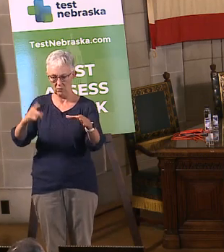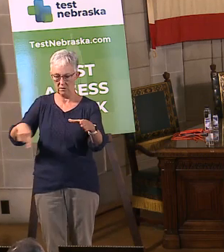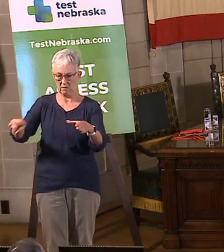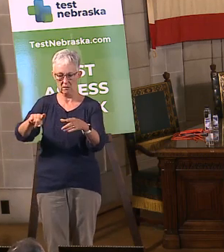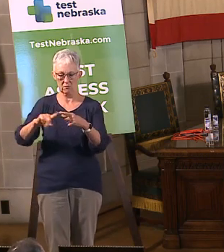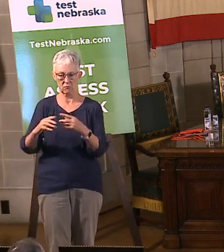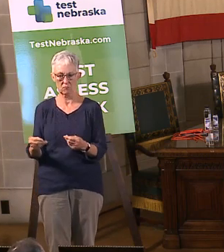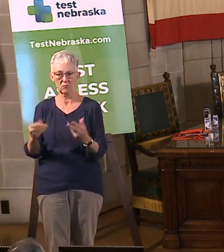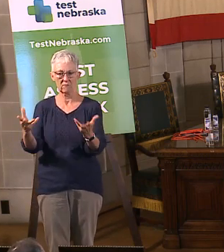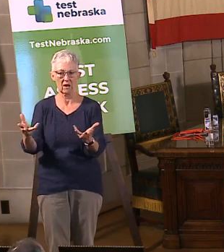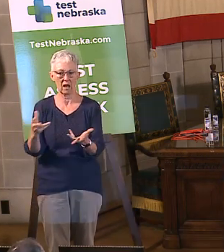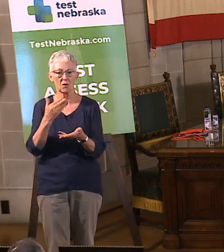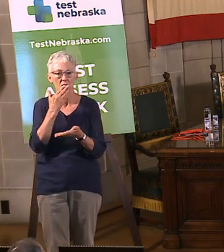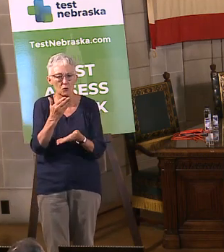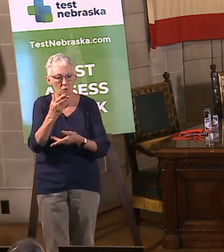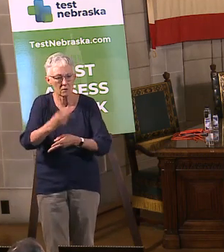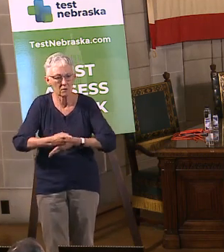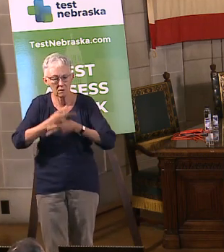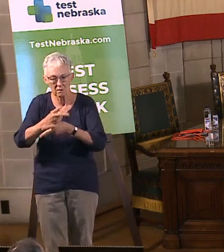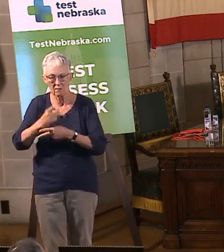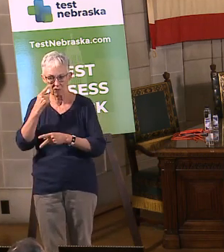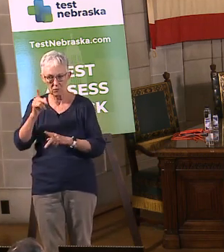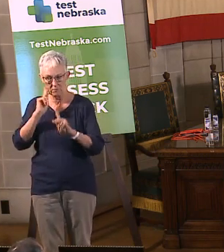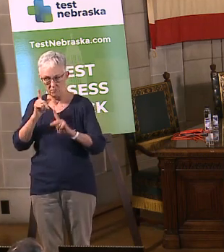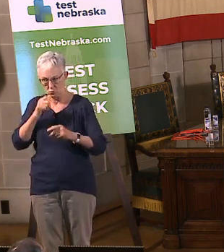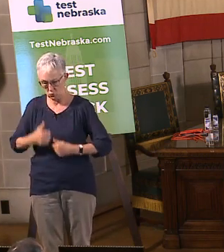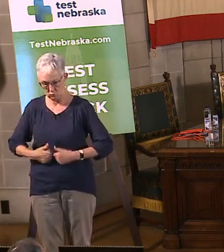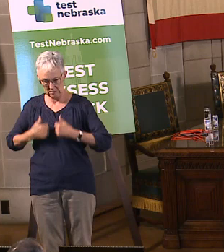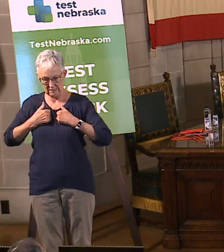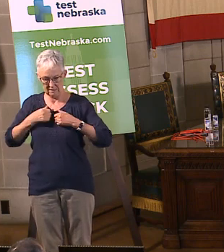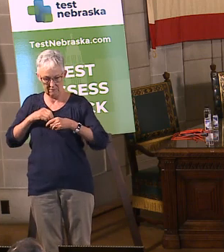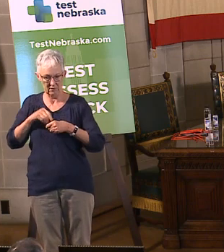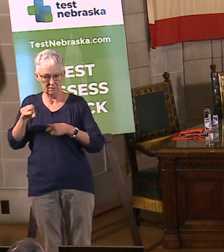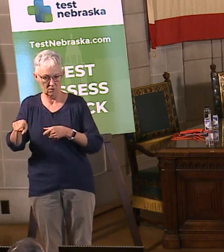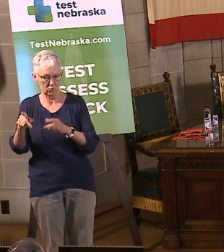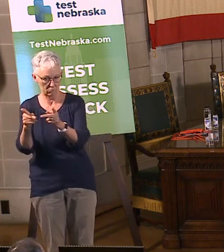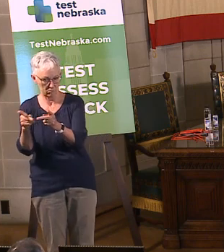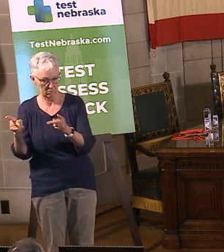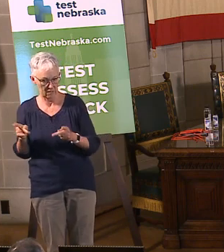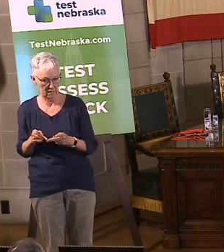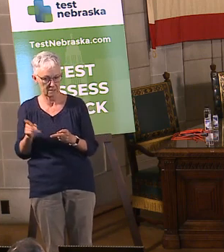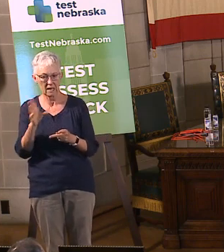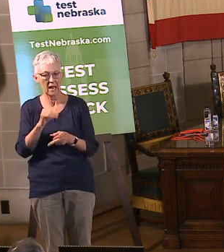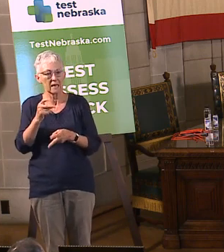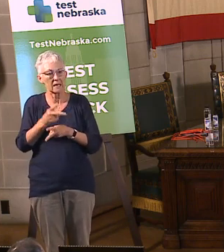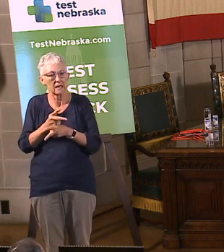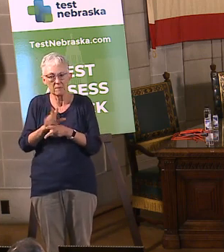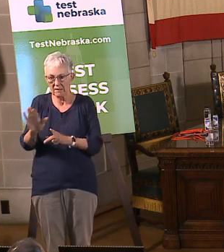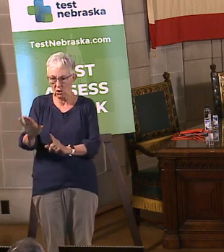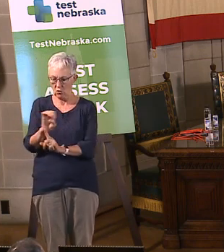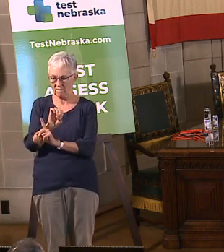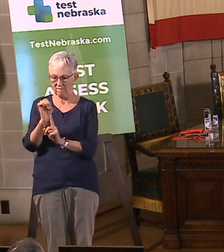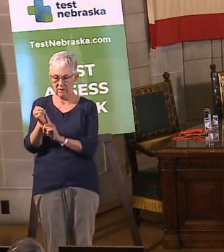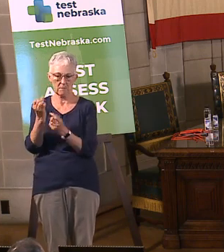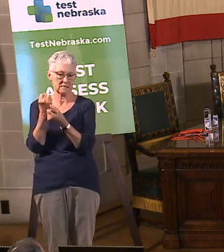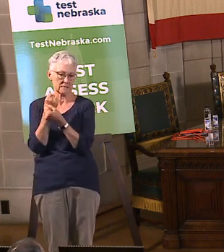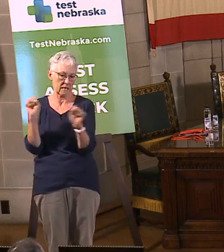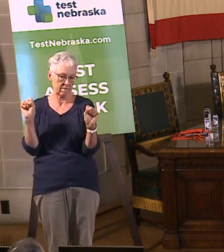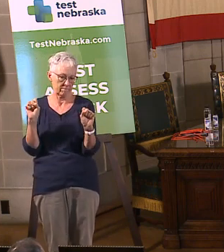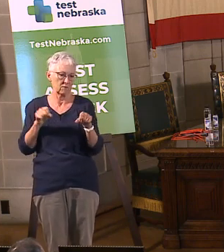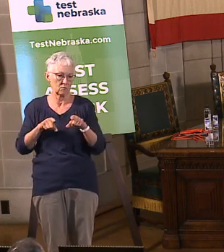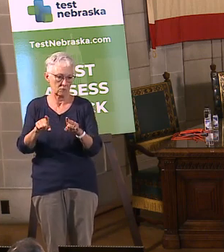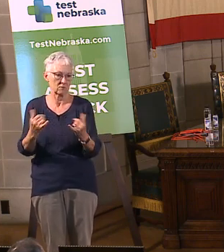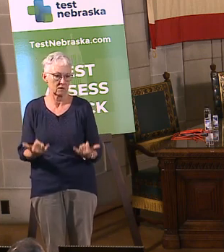in their communities and maintain a safe environment during the COVID-19 pandemic. Our role is as